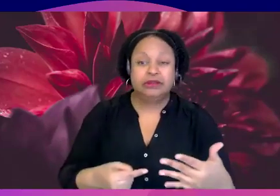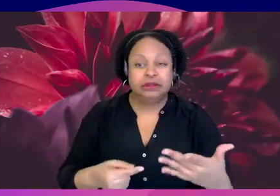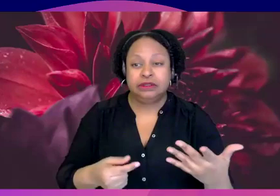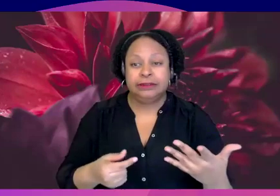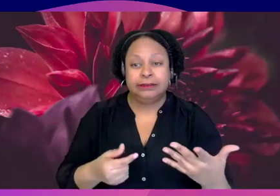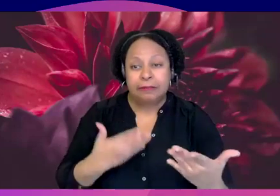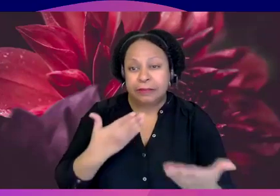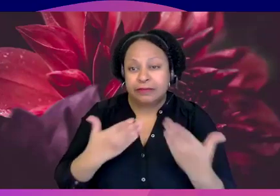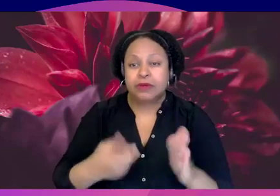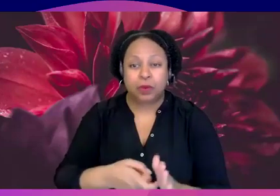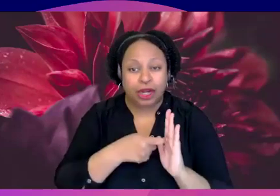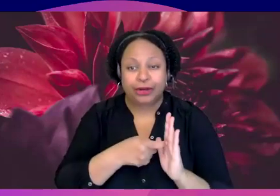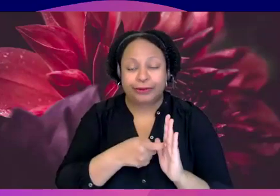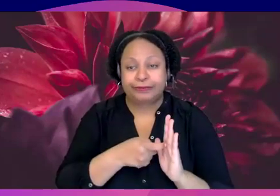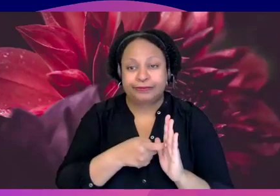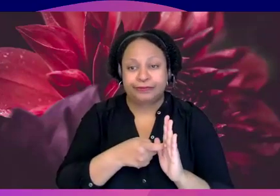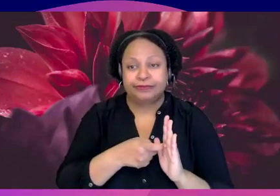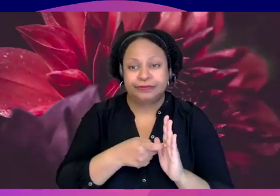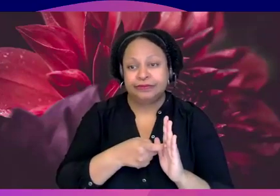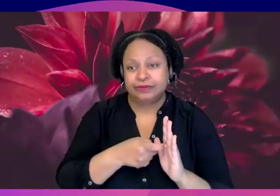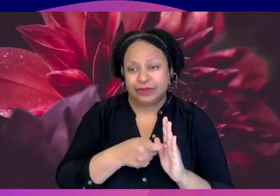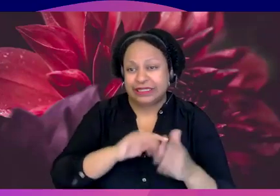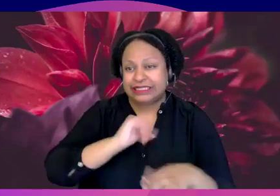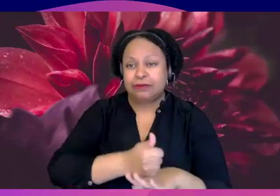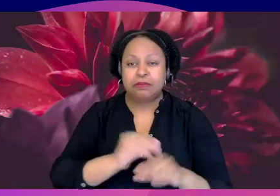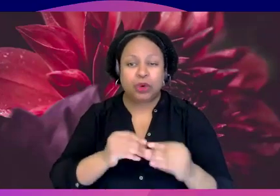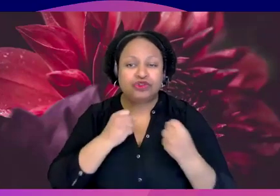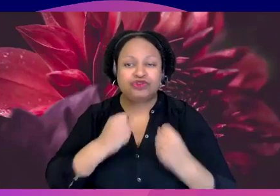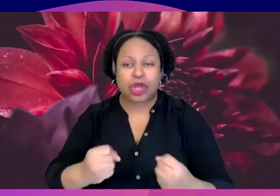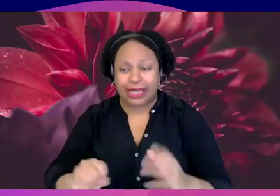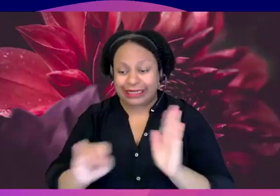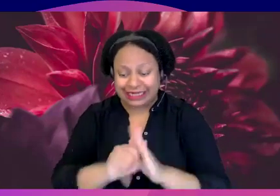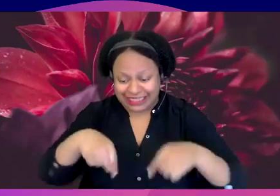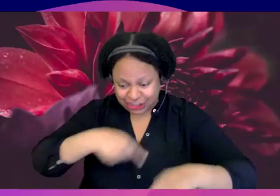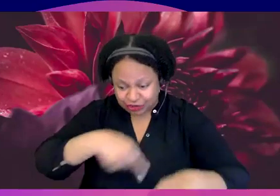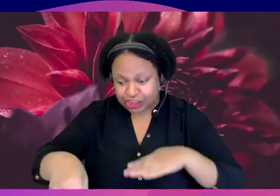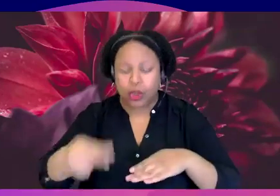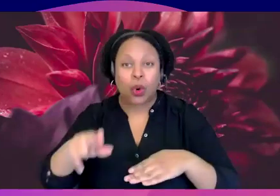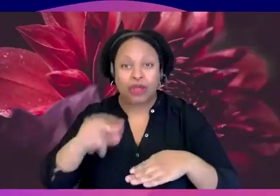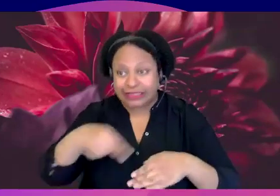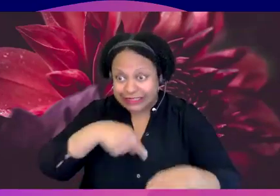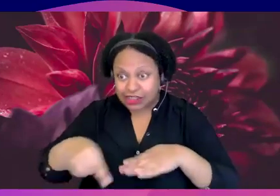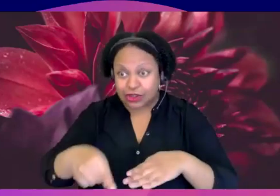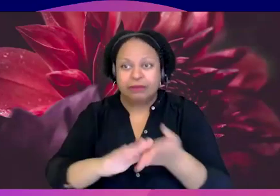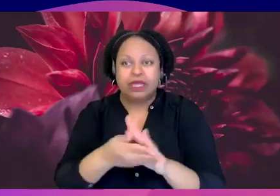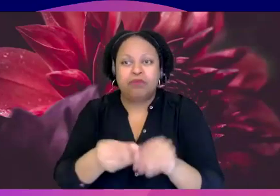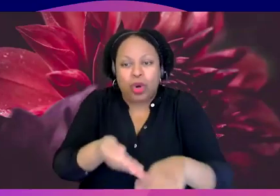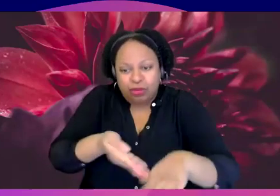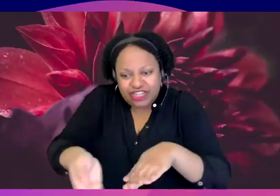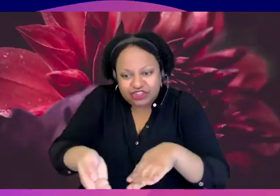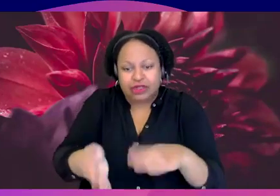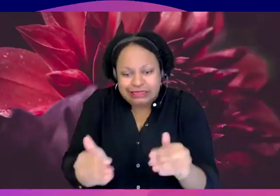require, a need to create a stronger identity in the sector, but even maybe professionalization and knowing how that